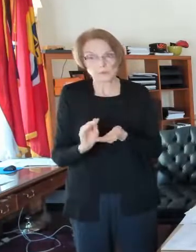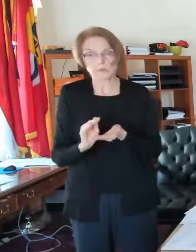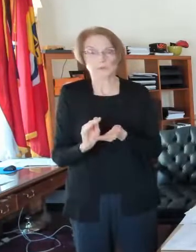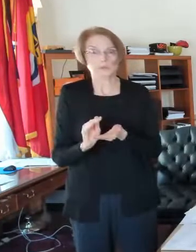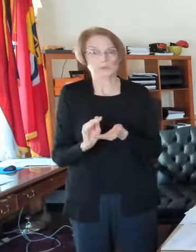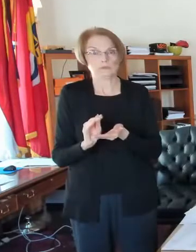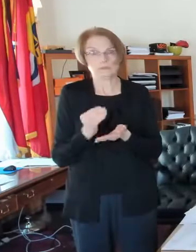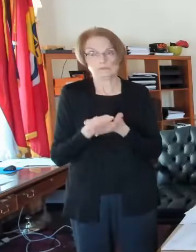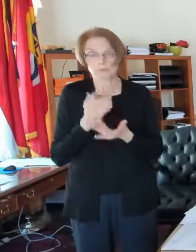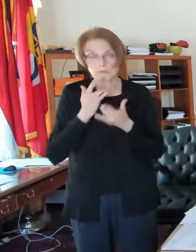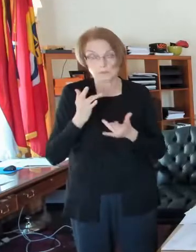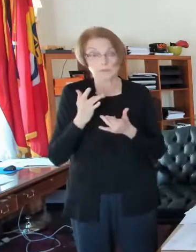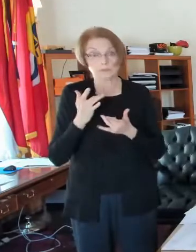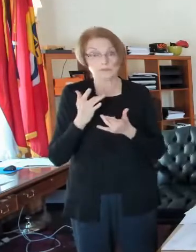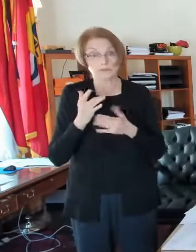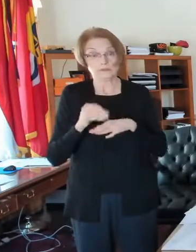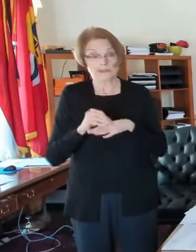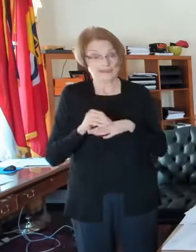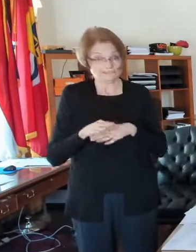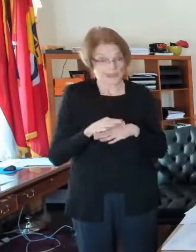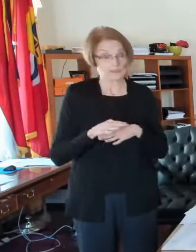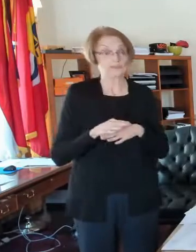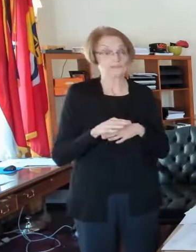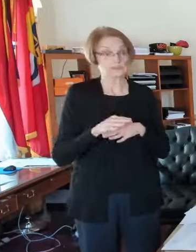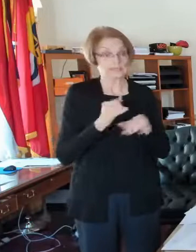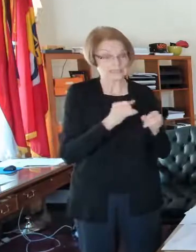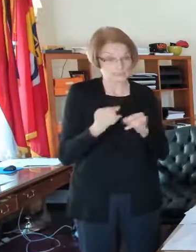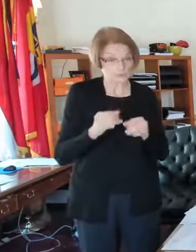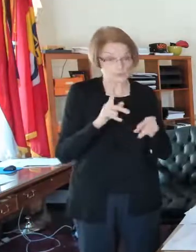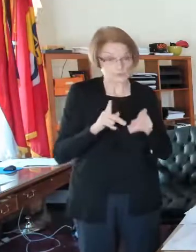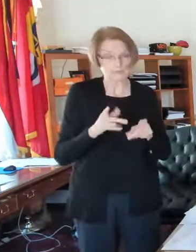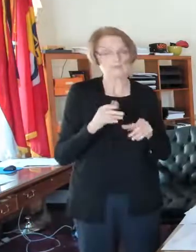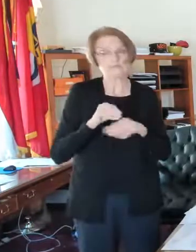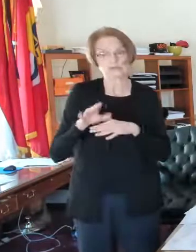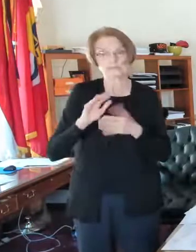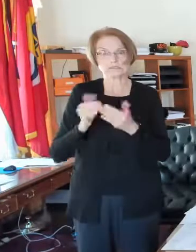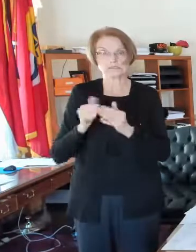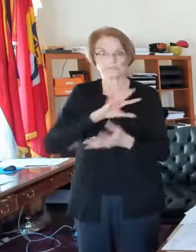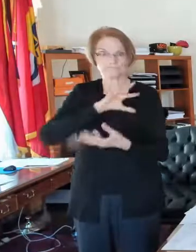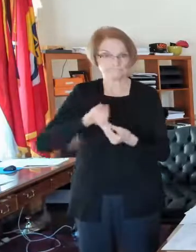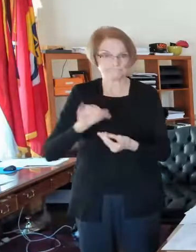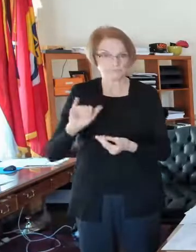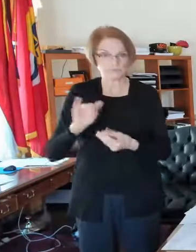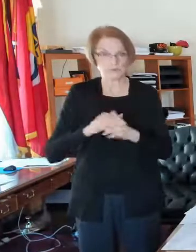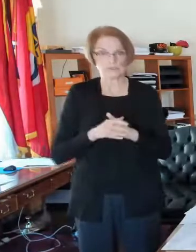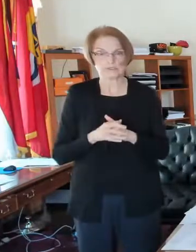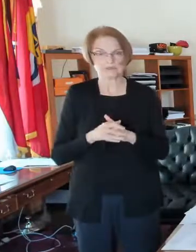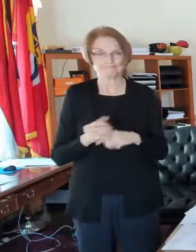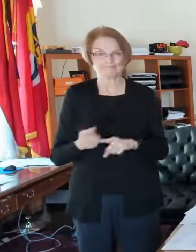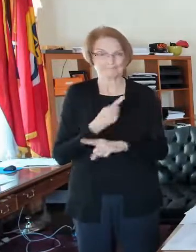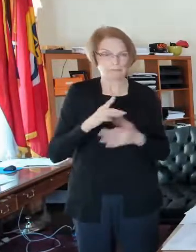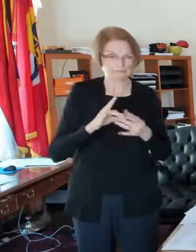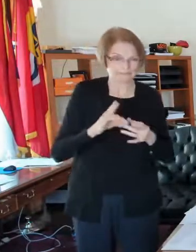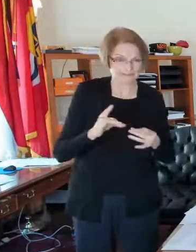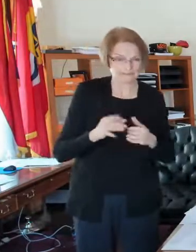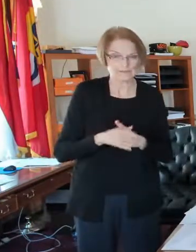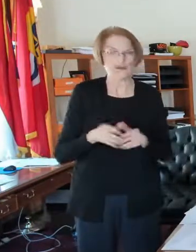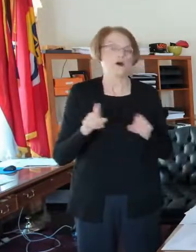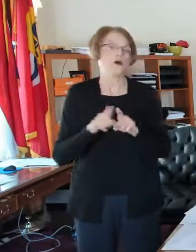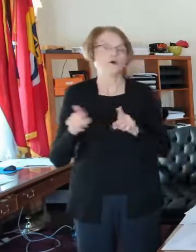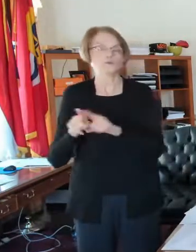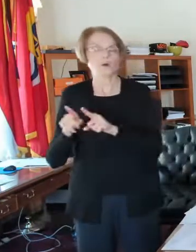that affects you, that affects us as well. So just a little diversion there. I also want to